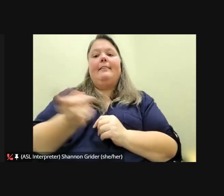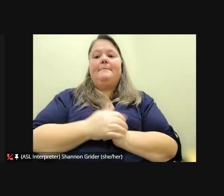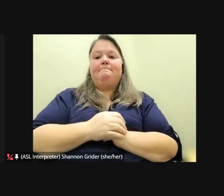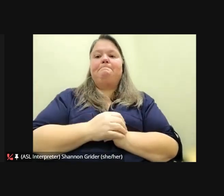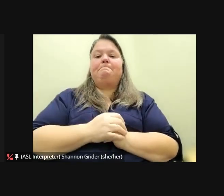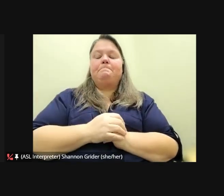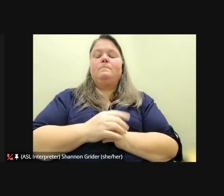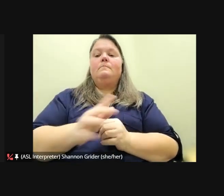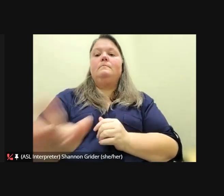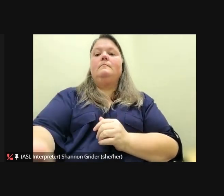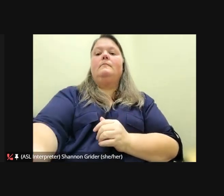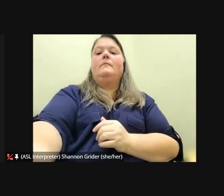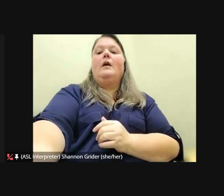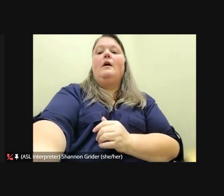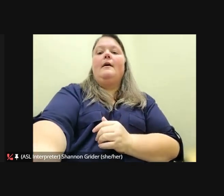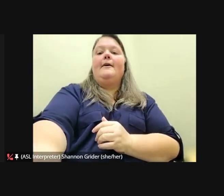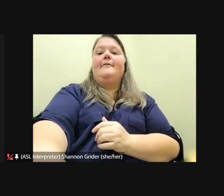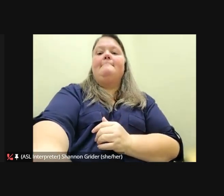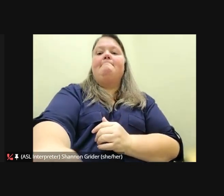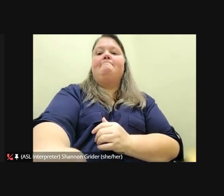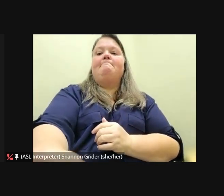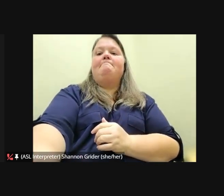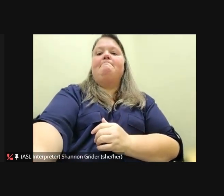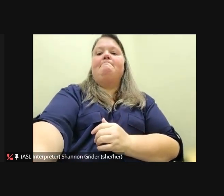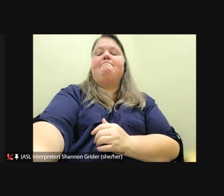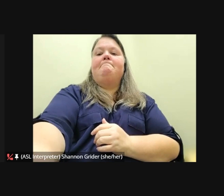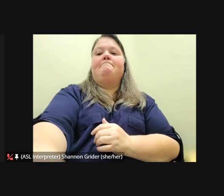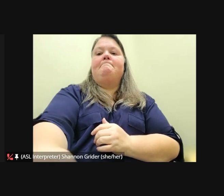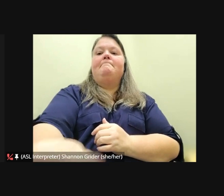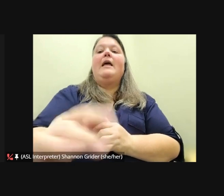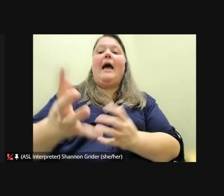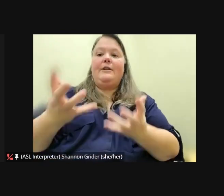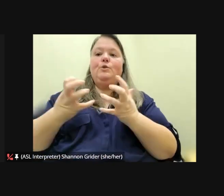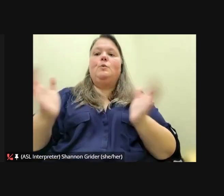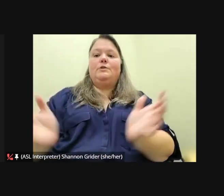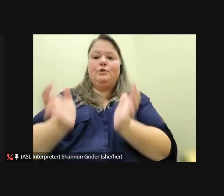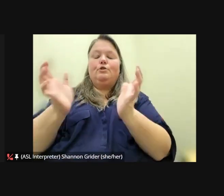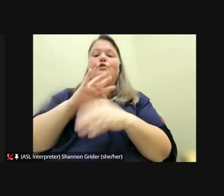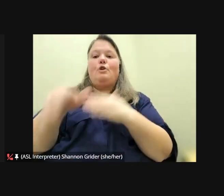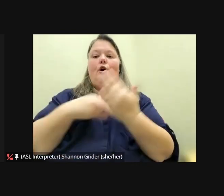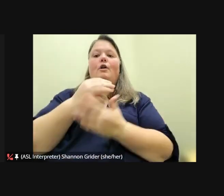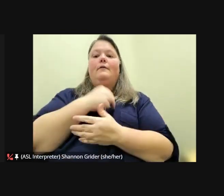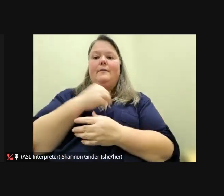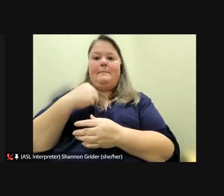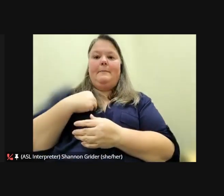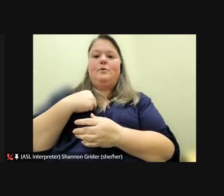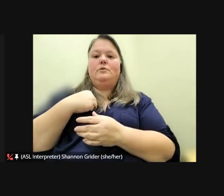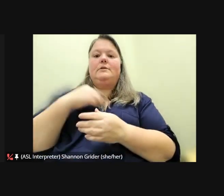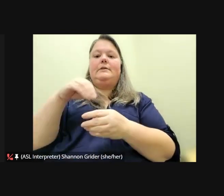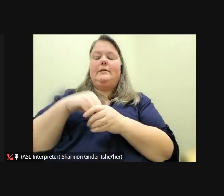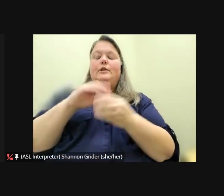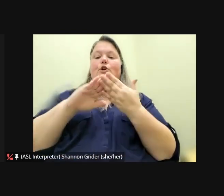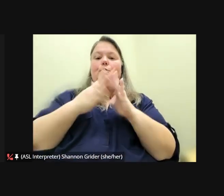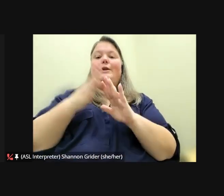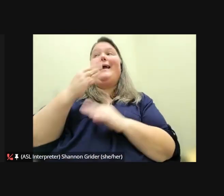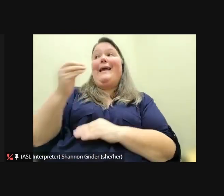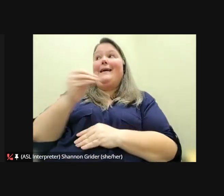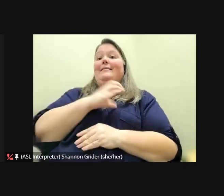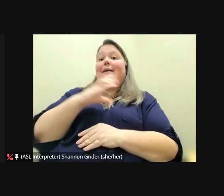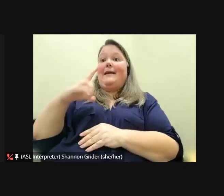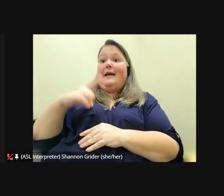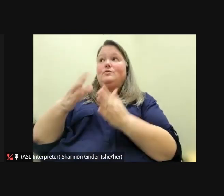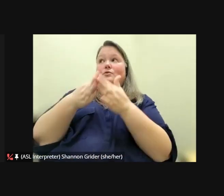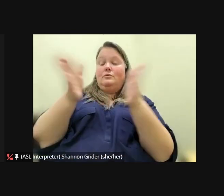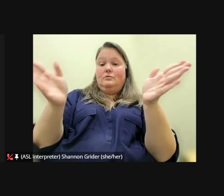I do want to encourage all of our members of this committee and also the council as well at large